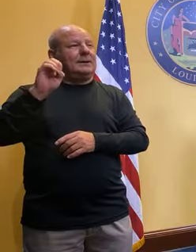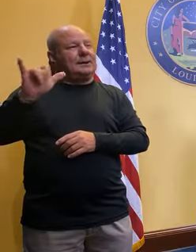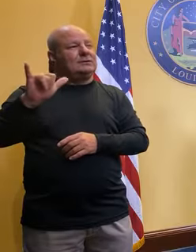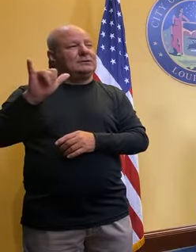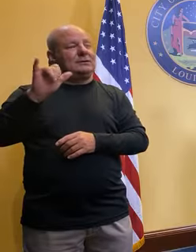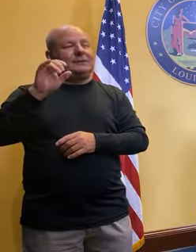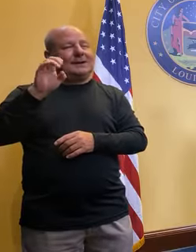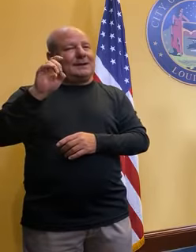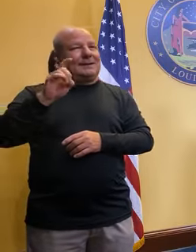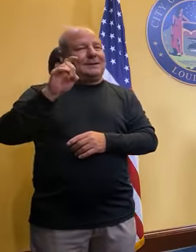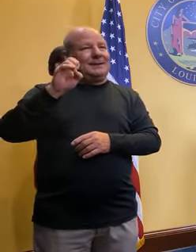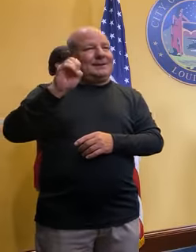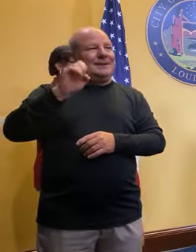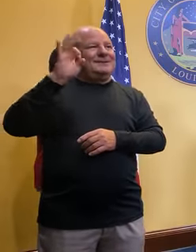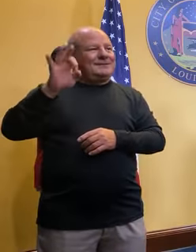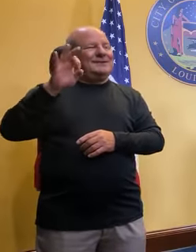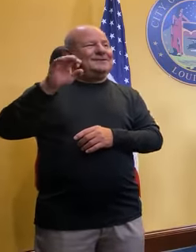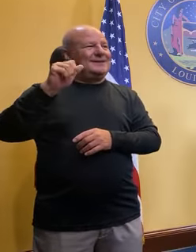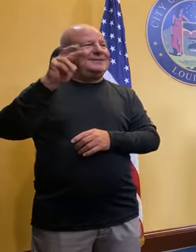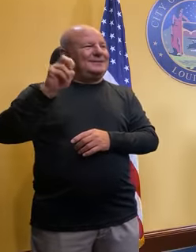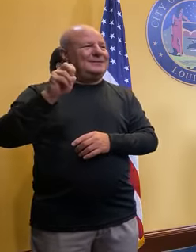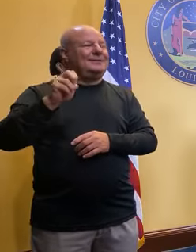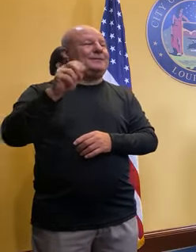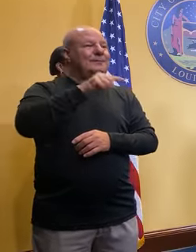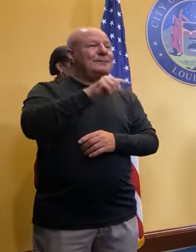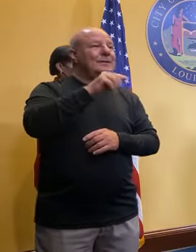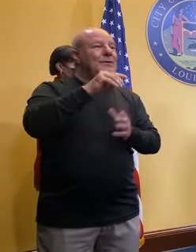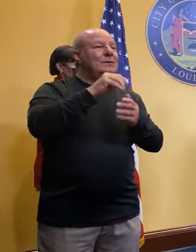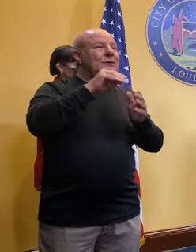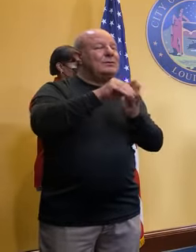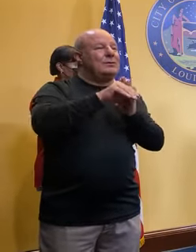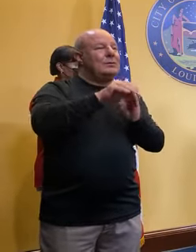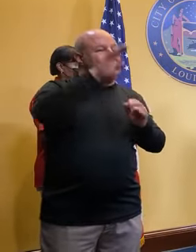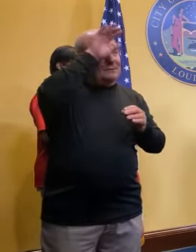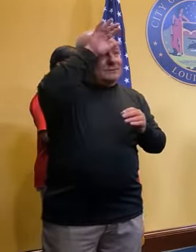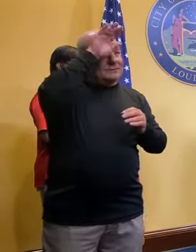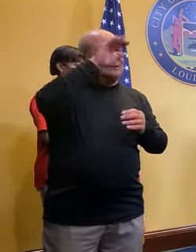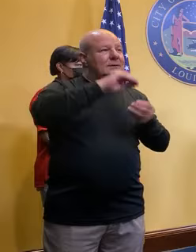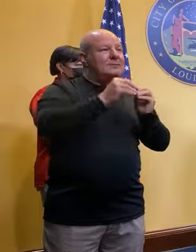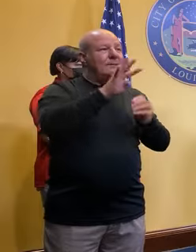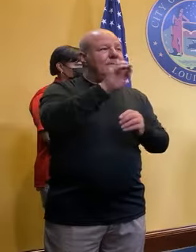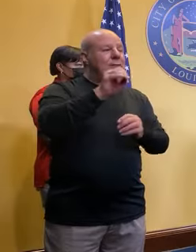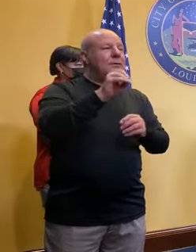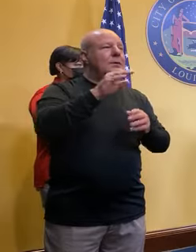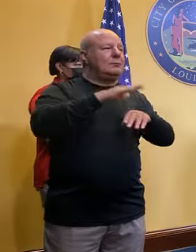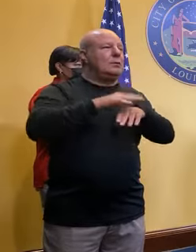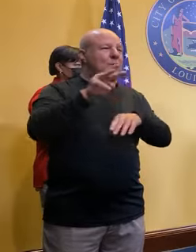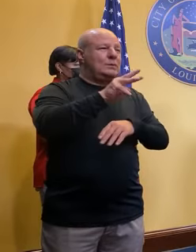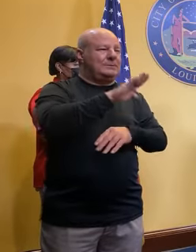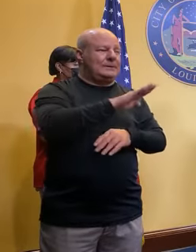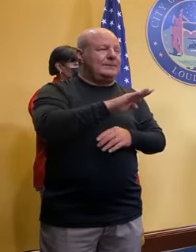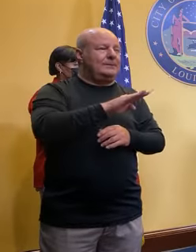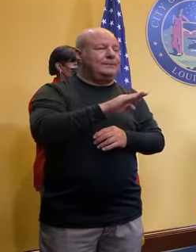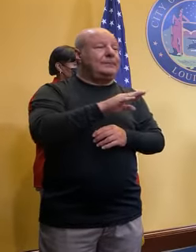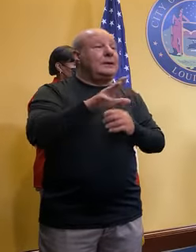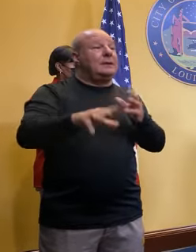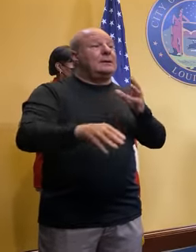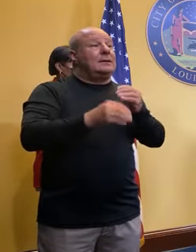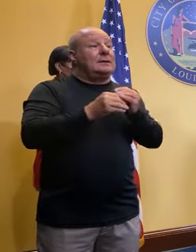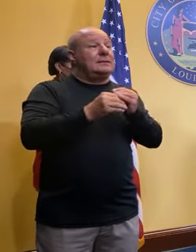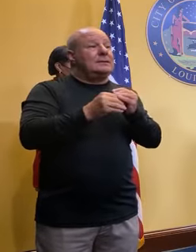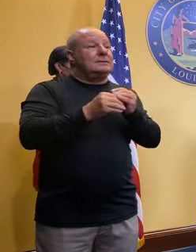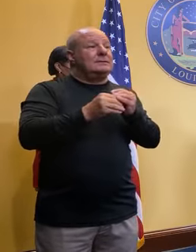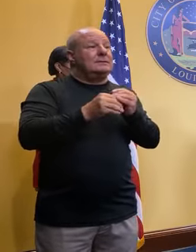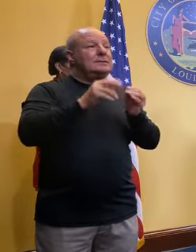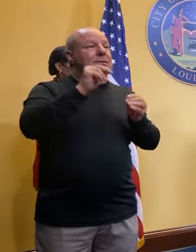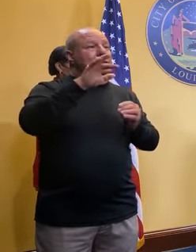Avenue, and at New Orleans Fire Station number 40, which is at 2500 General de Gaulle on the West Bank. Additionally, thanks to